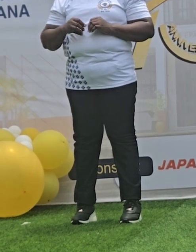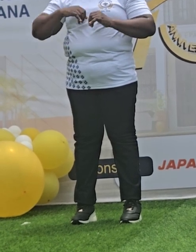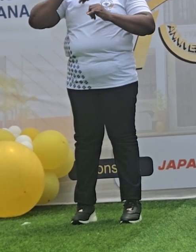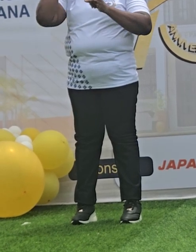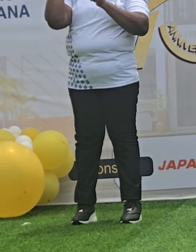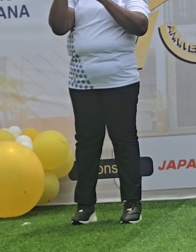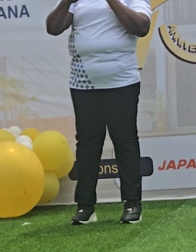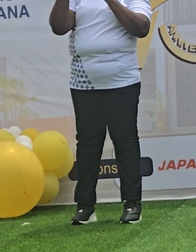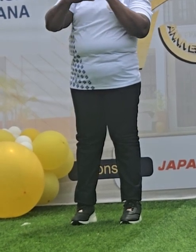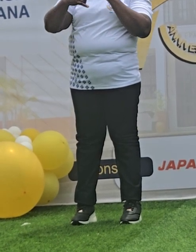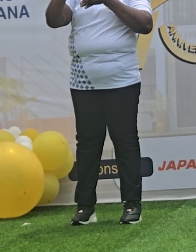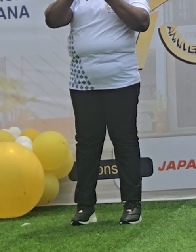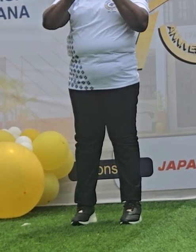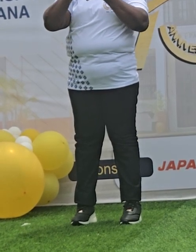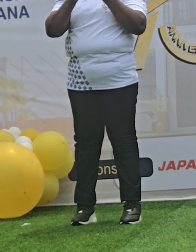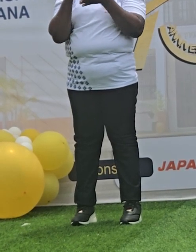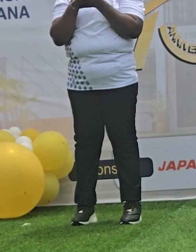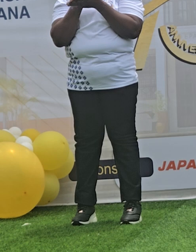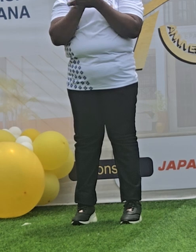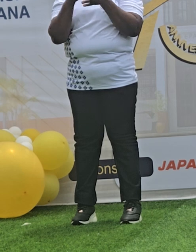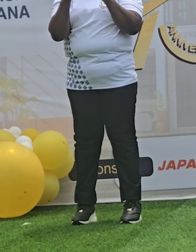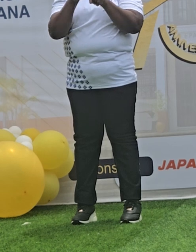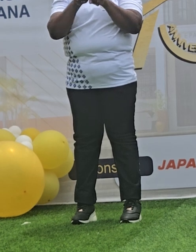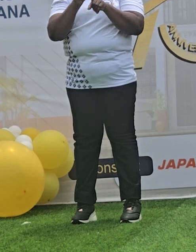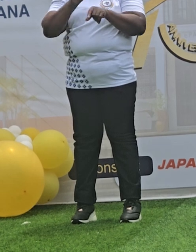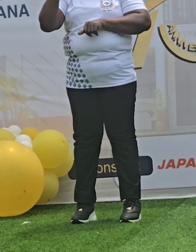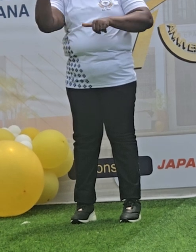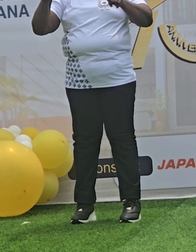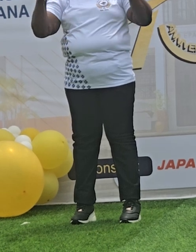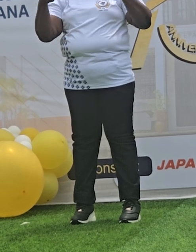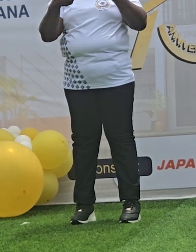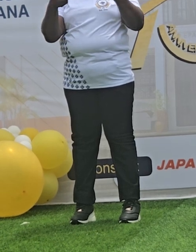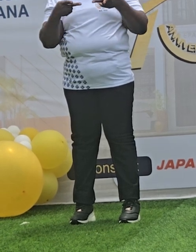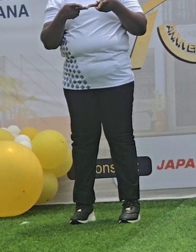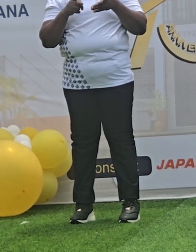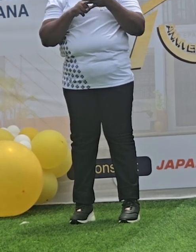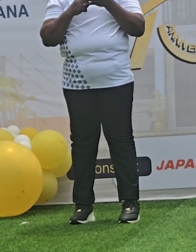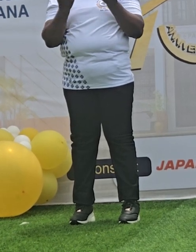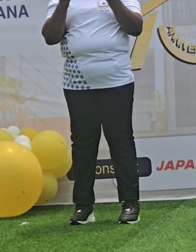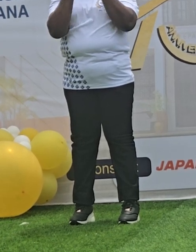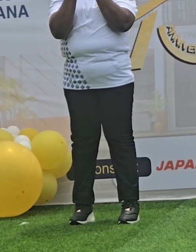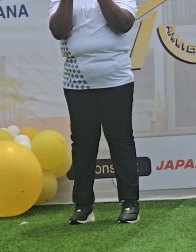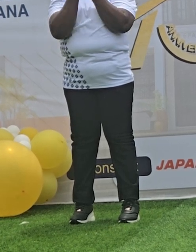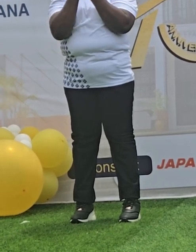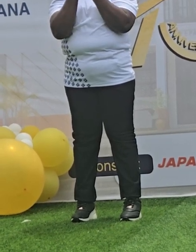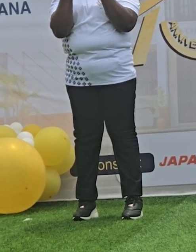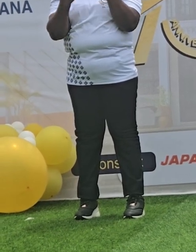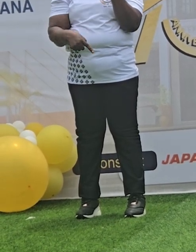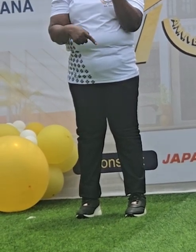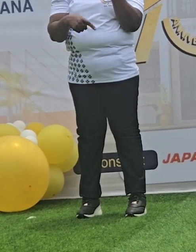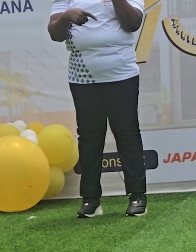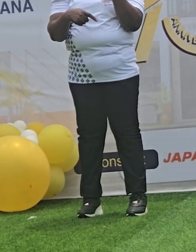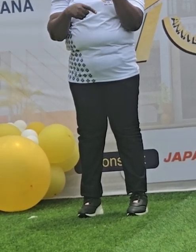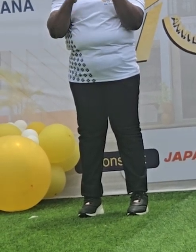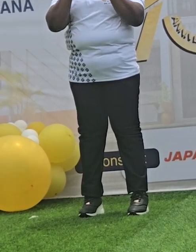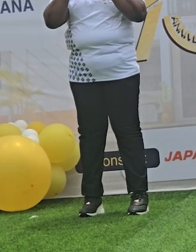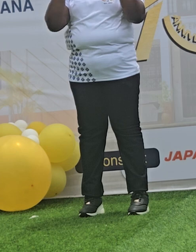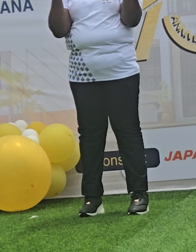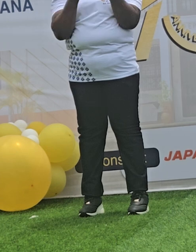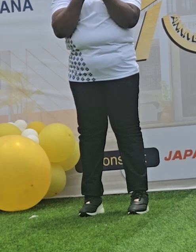Finally, in the University of Ghana, just as elsewhere, academic sociologists have been employed